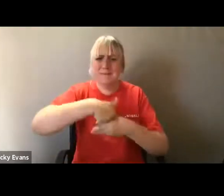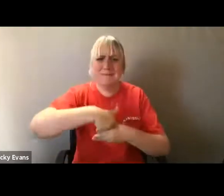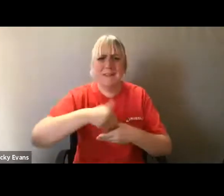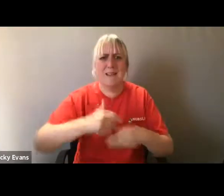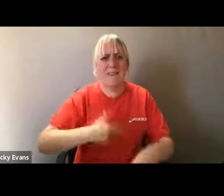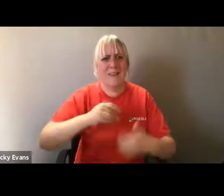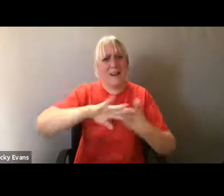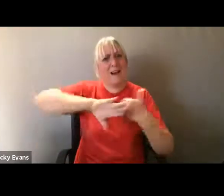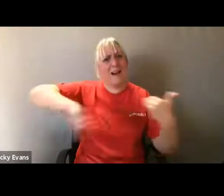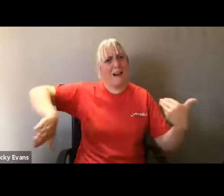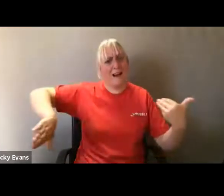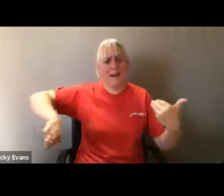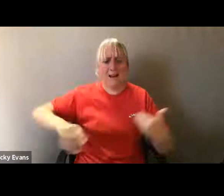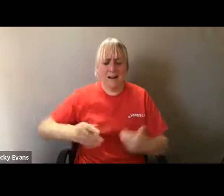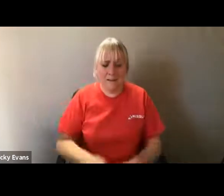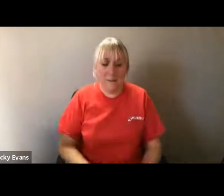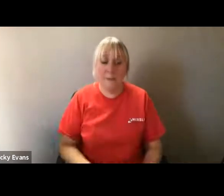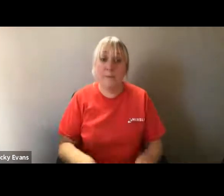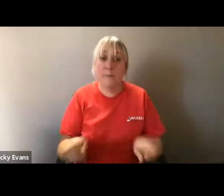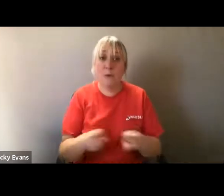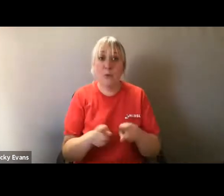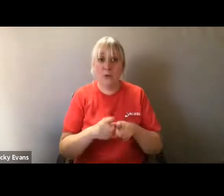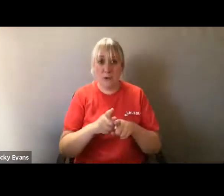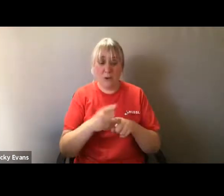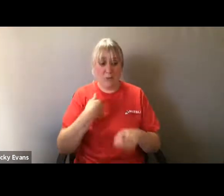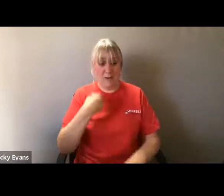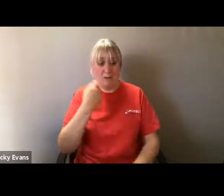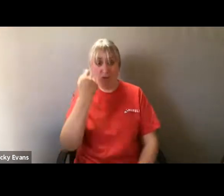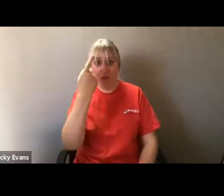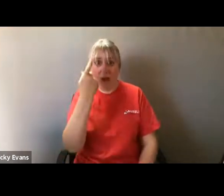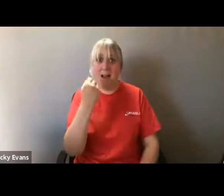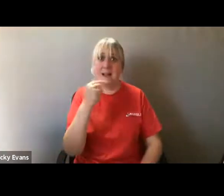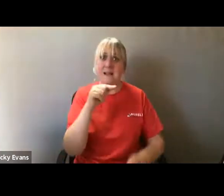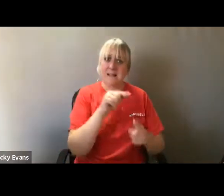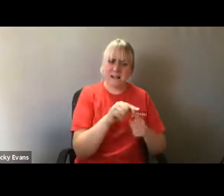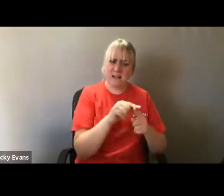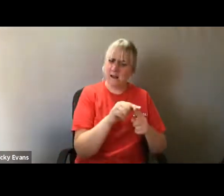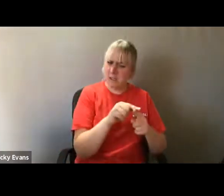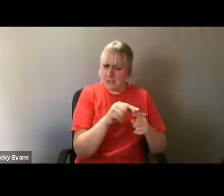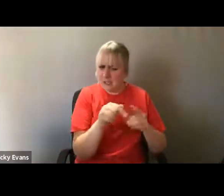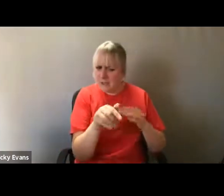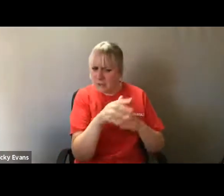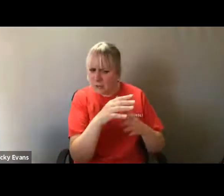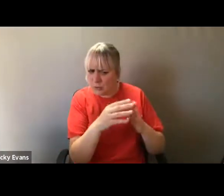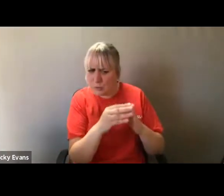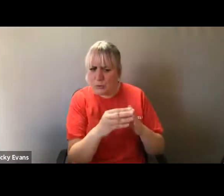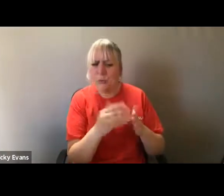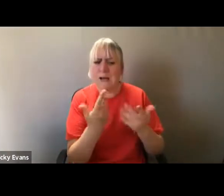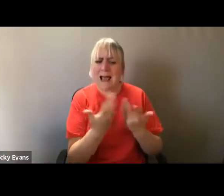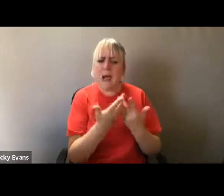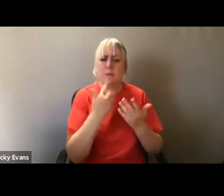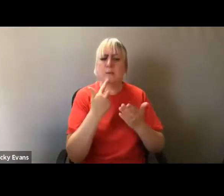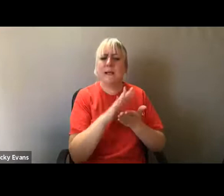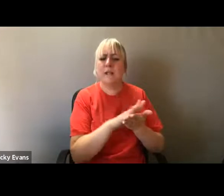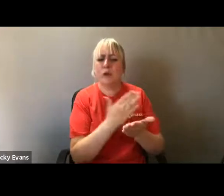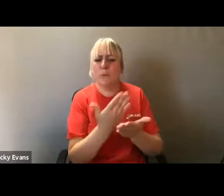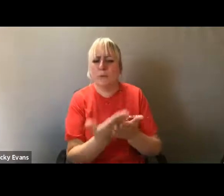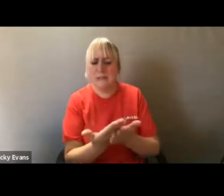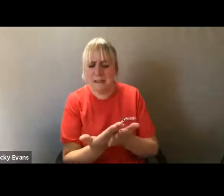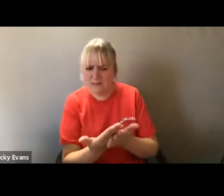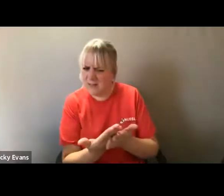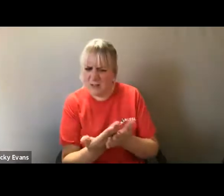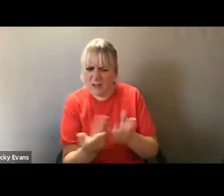also aware how far interpretations of the social model handed down within the disabled people's movement had moved away from the